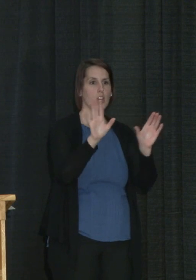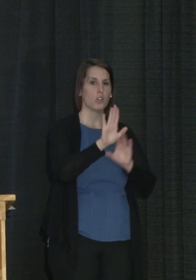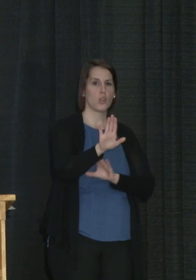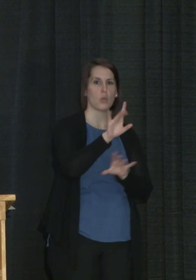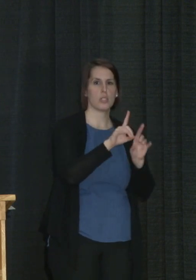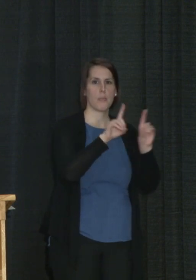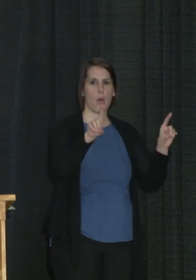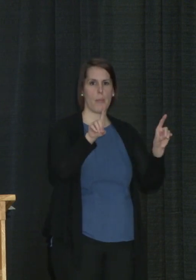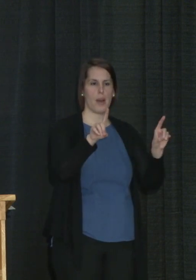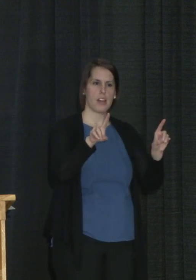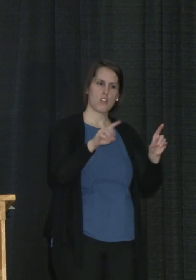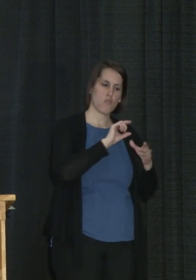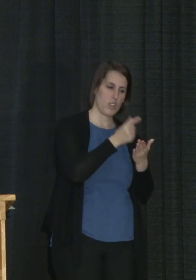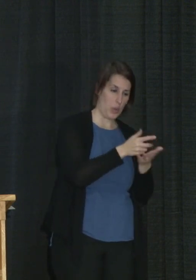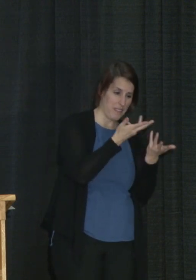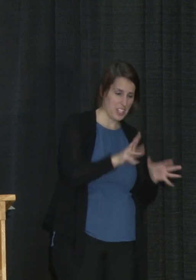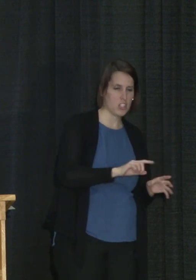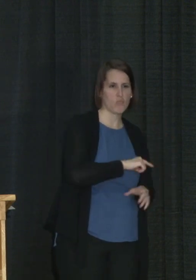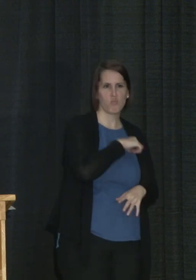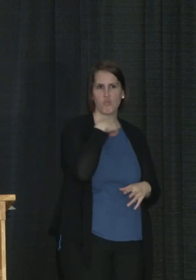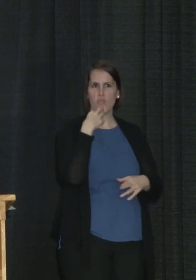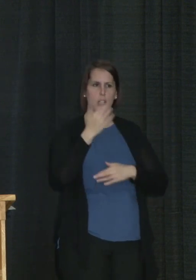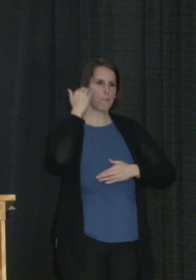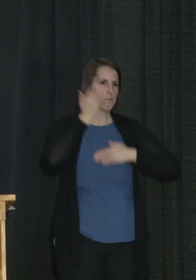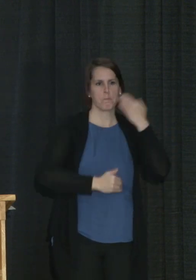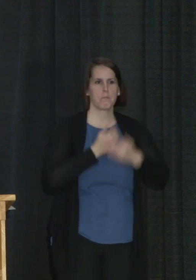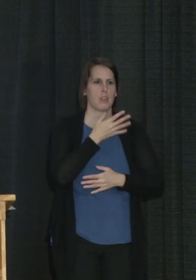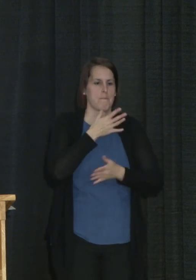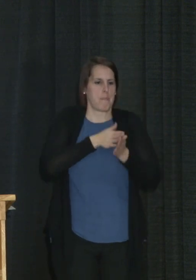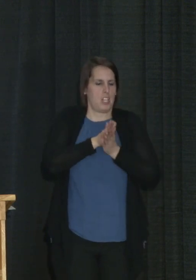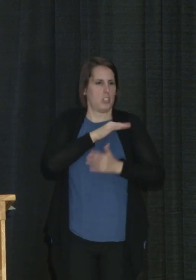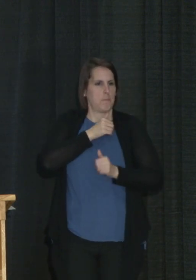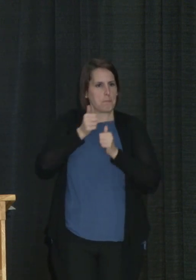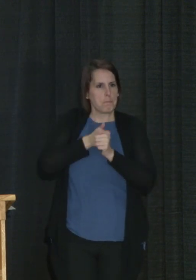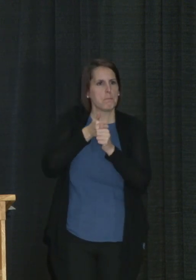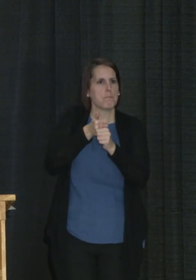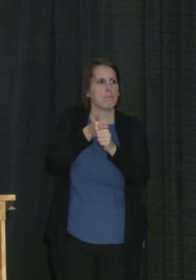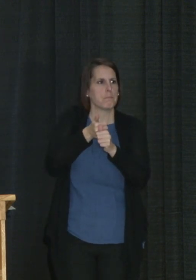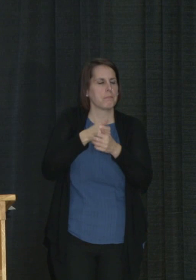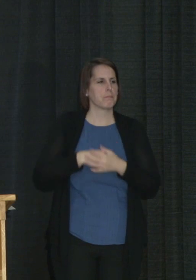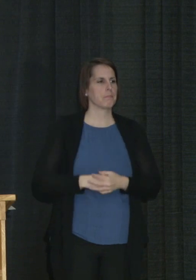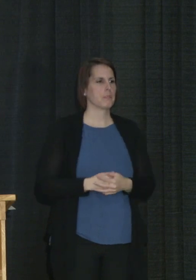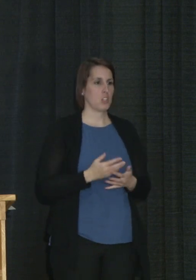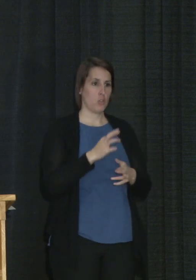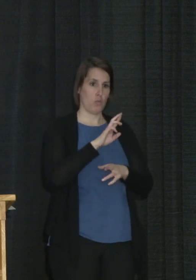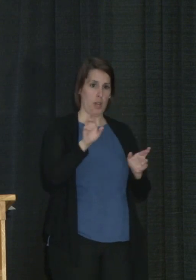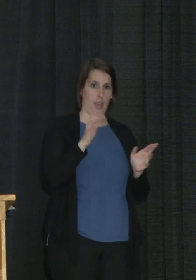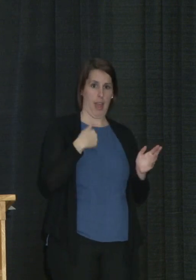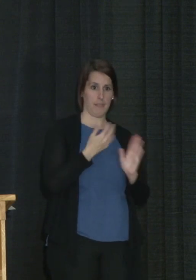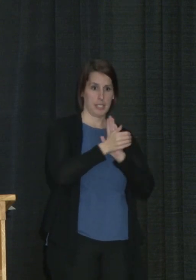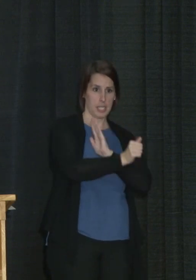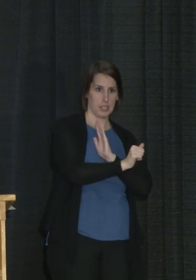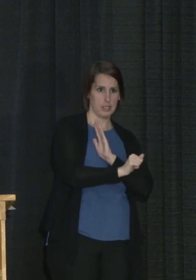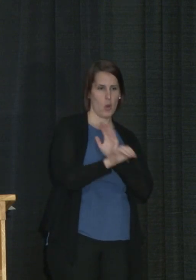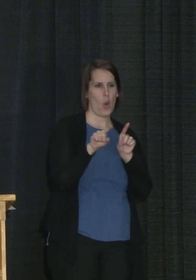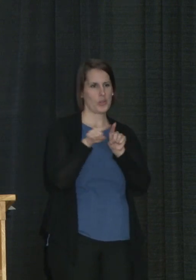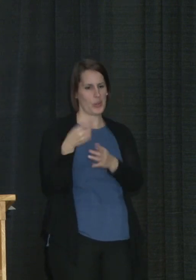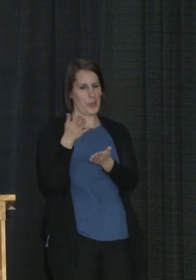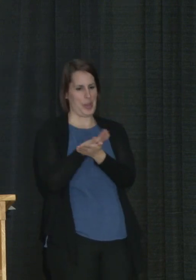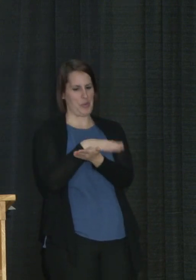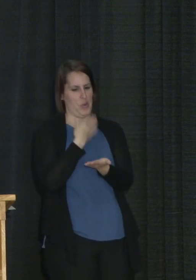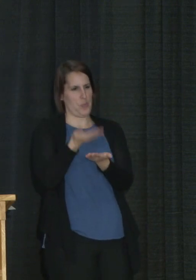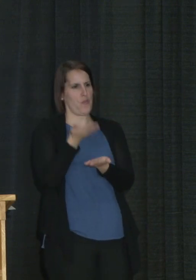live a life full of passion. You have the advanced skills and the paper to prove it. You are now empowered through knowledge and